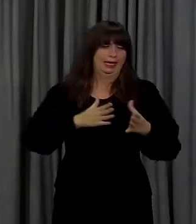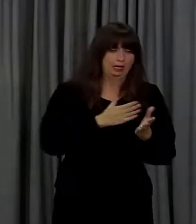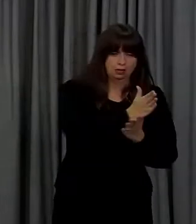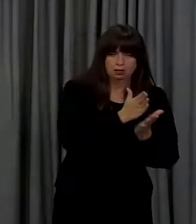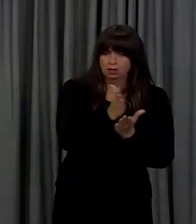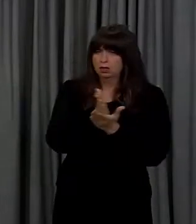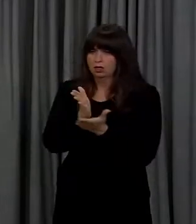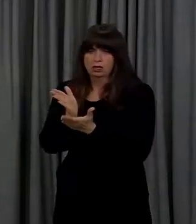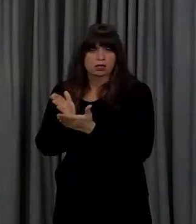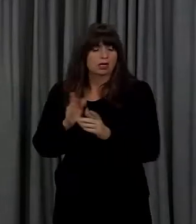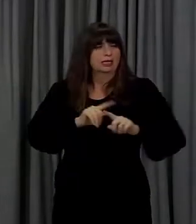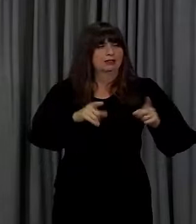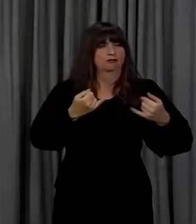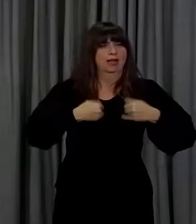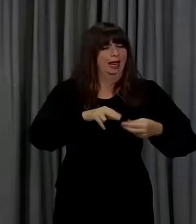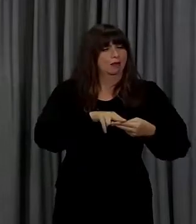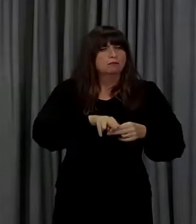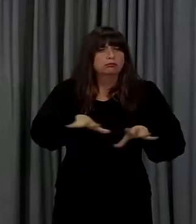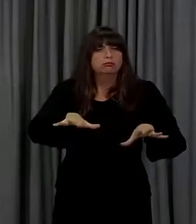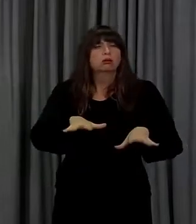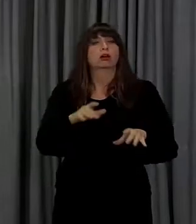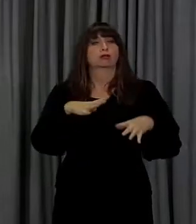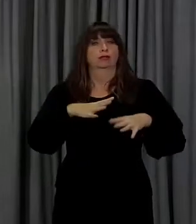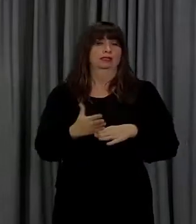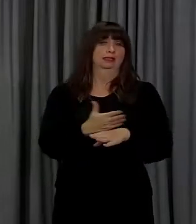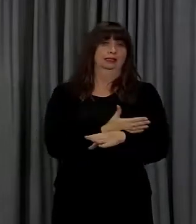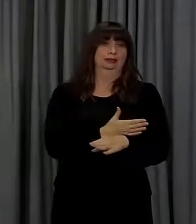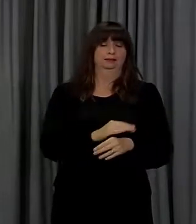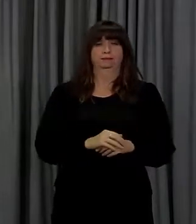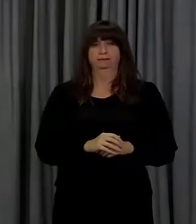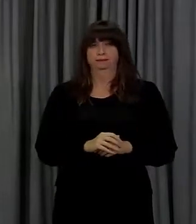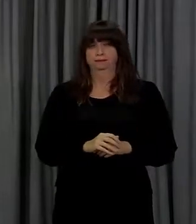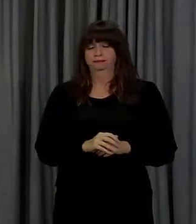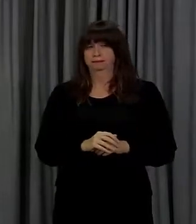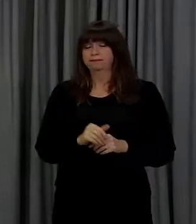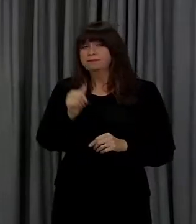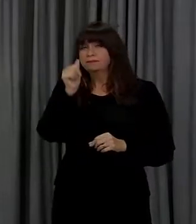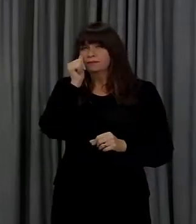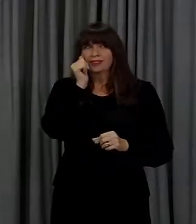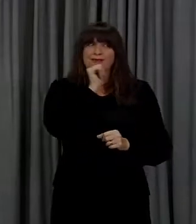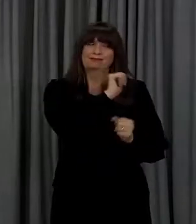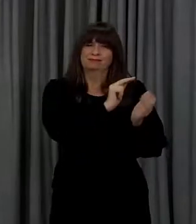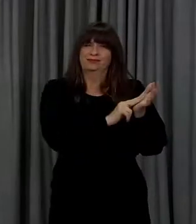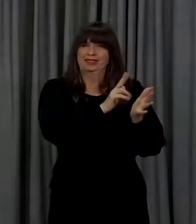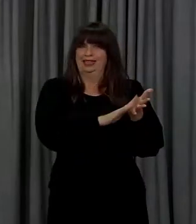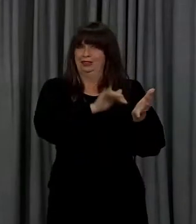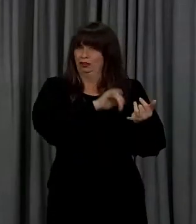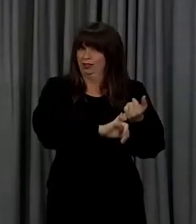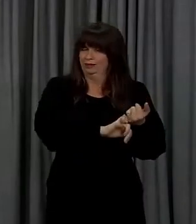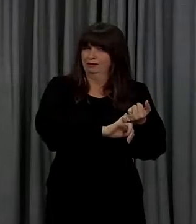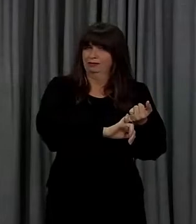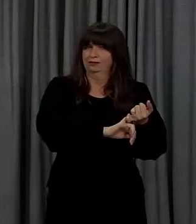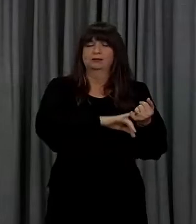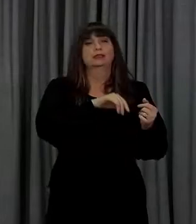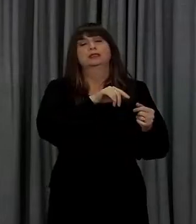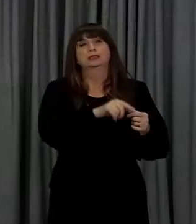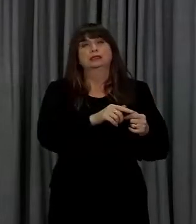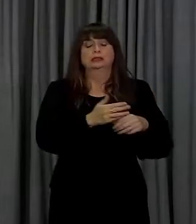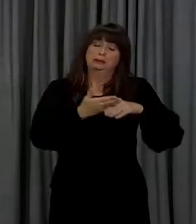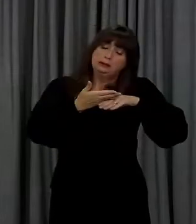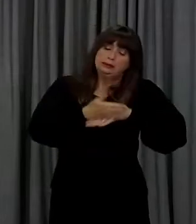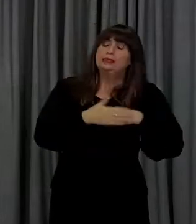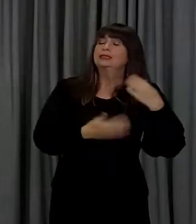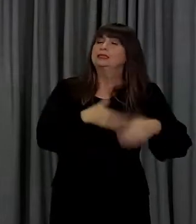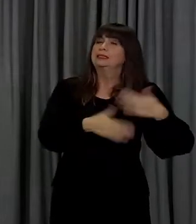ddarparu'r gofal I bobl sydd ei angen. Now, we know that pressure on our health emergency services is intense and has